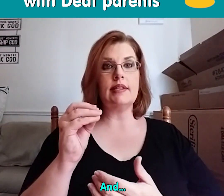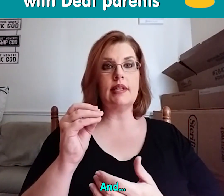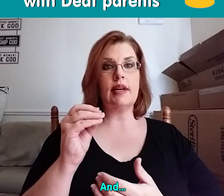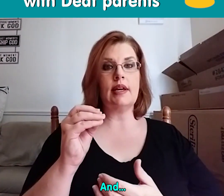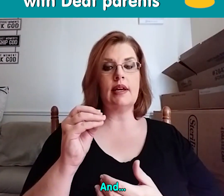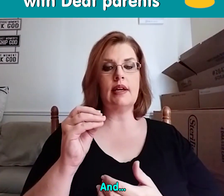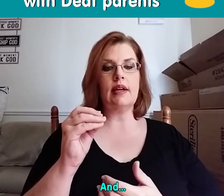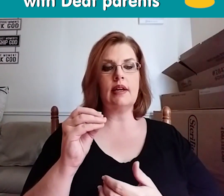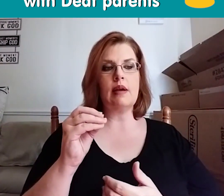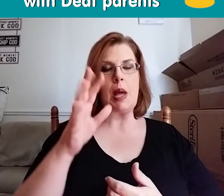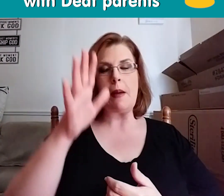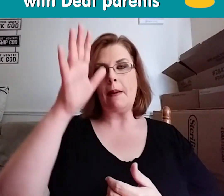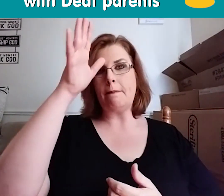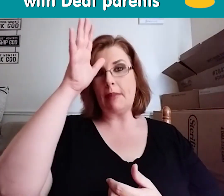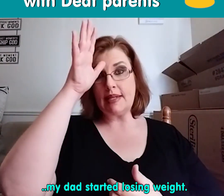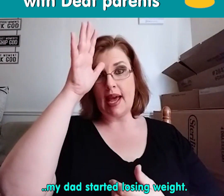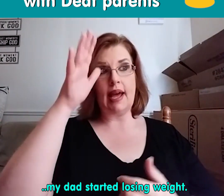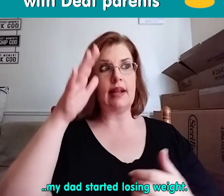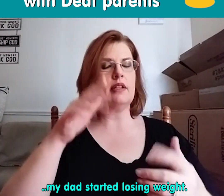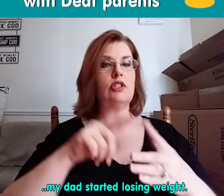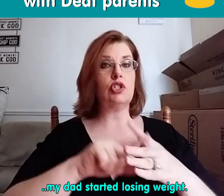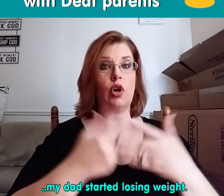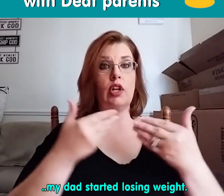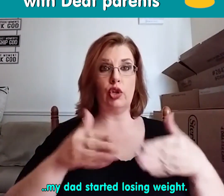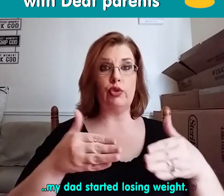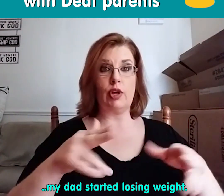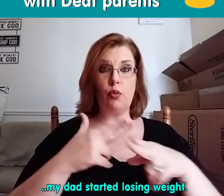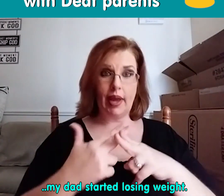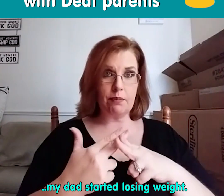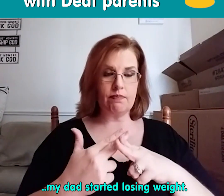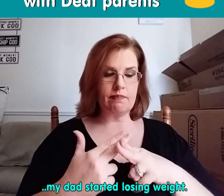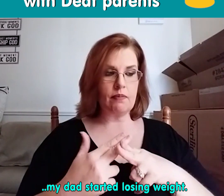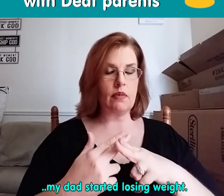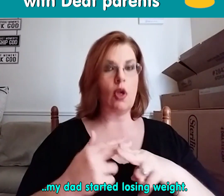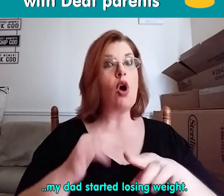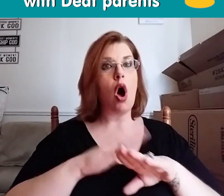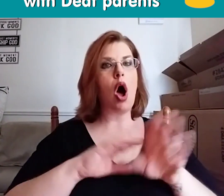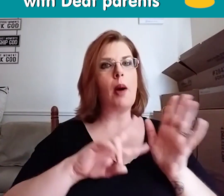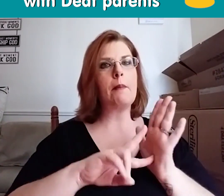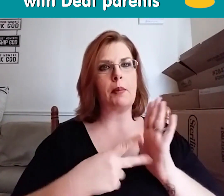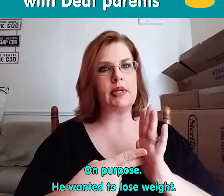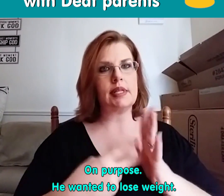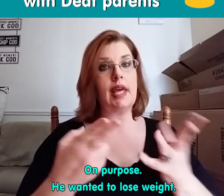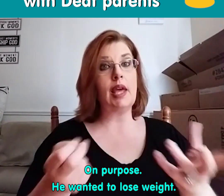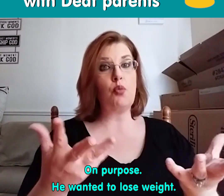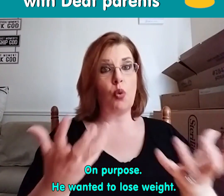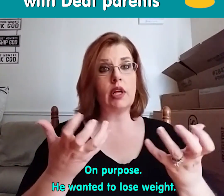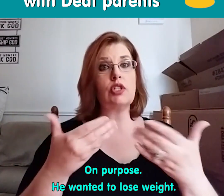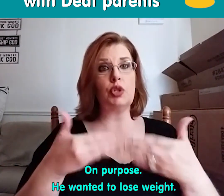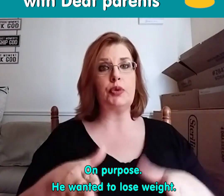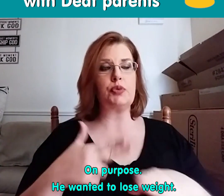And my dad started losing weight. On purpose. He wanted to lose